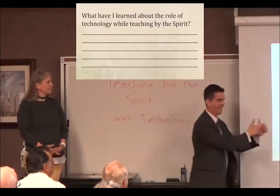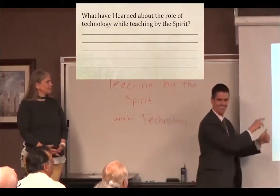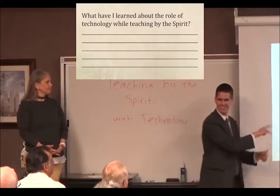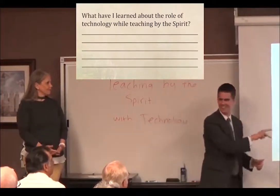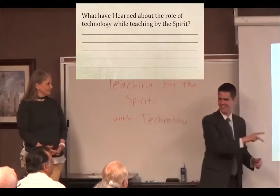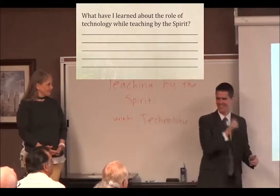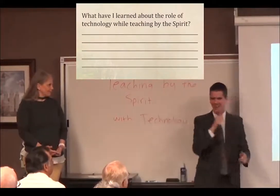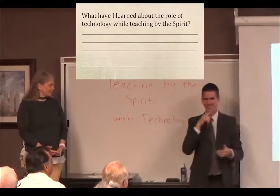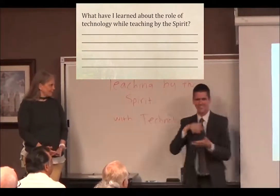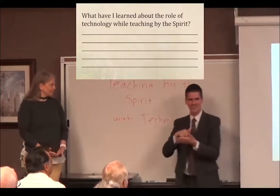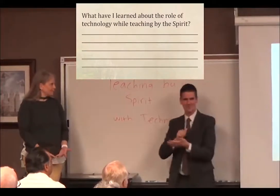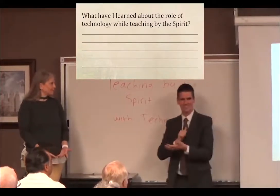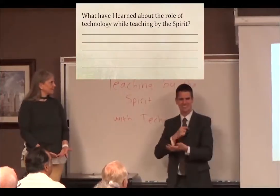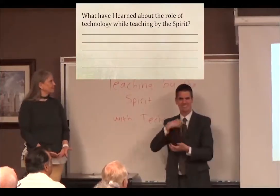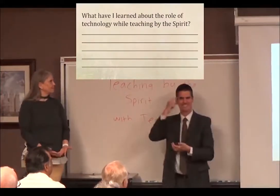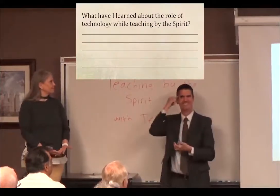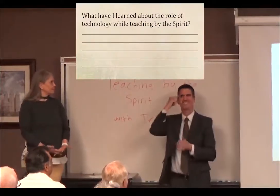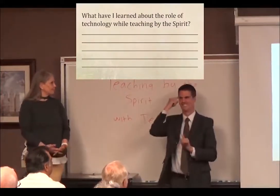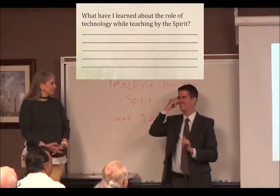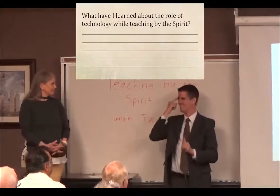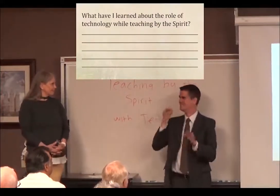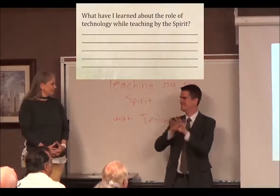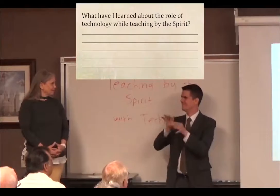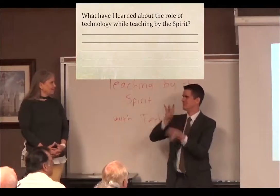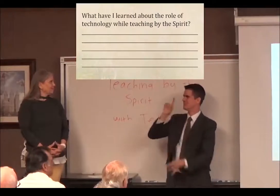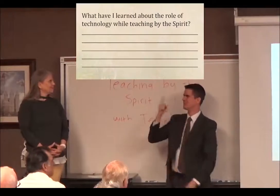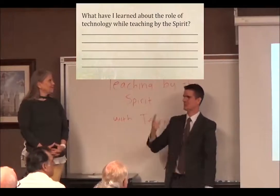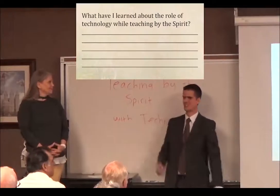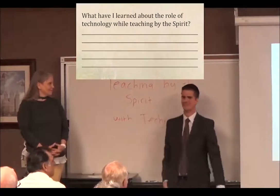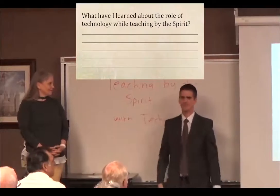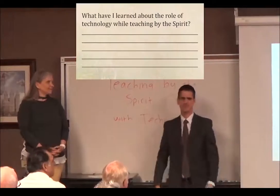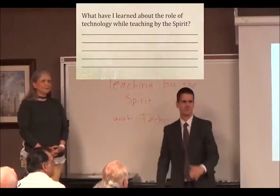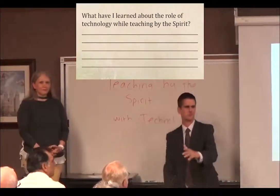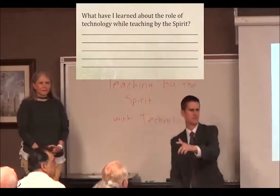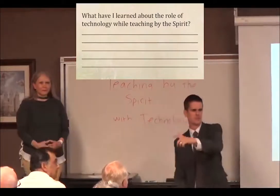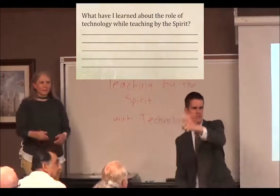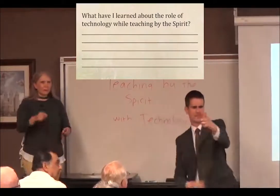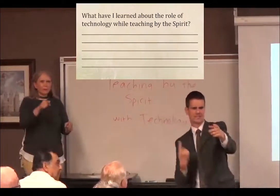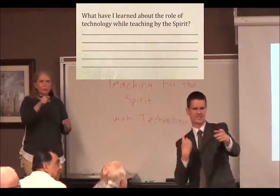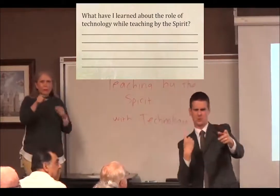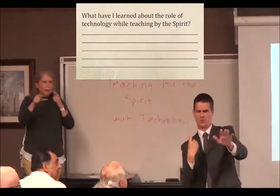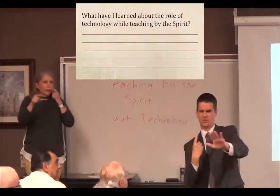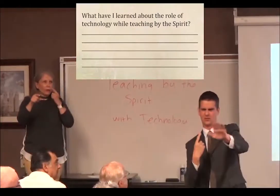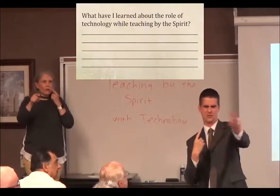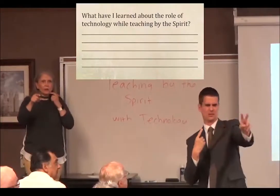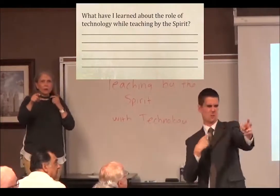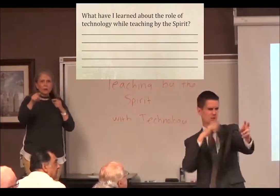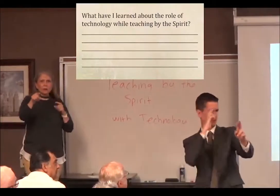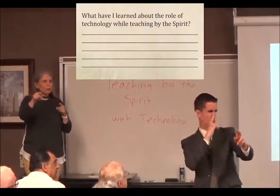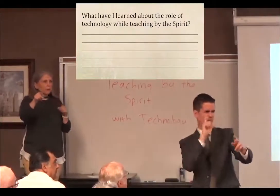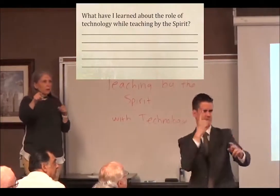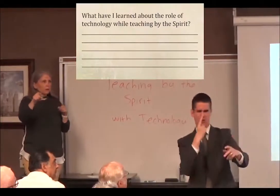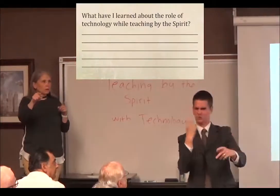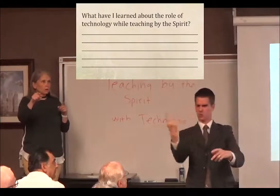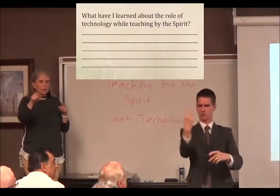his PowerPoint to teach my lesson? It's a little bit difficult. You got to use the Spirit first. Someone back here, I saw